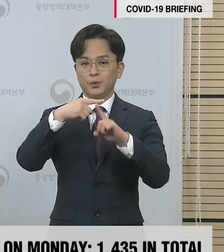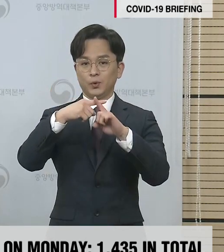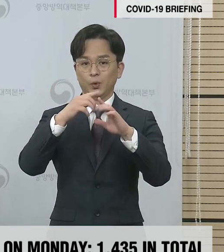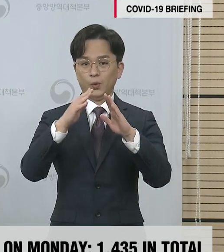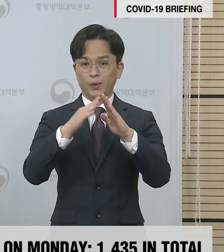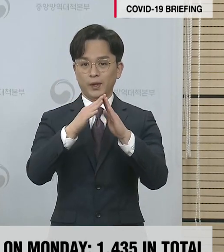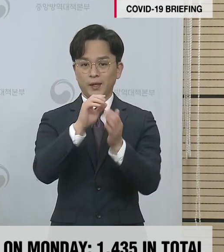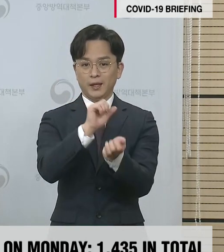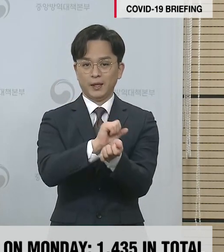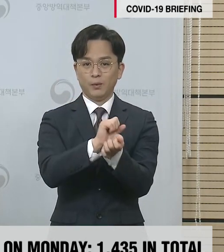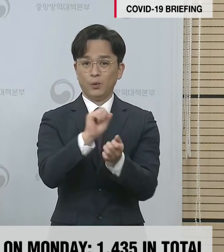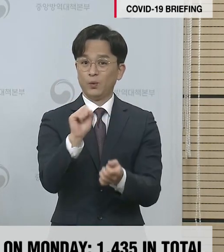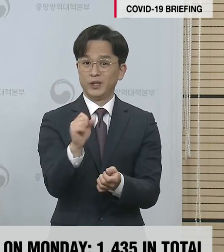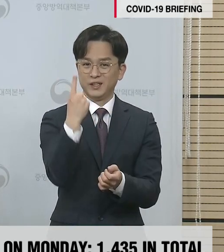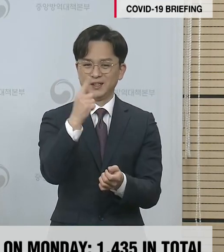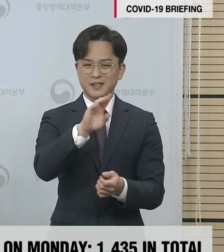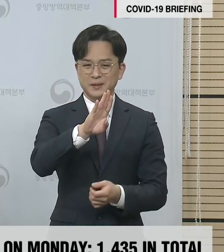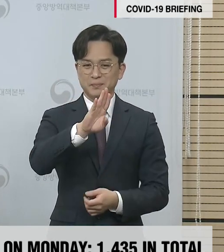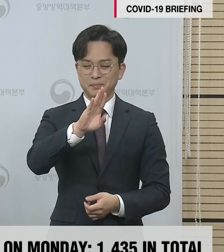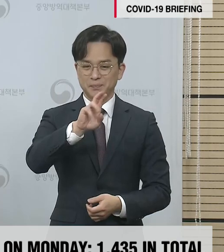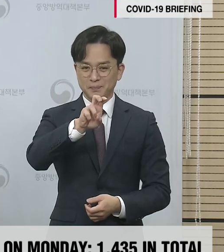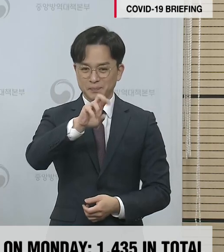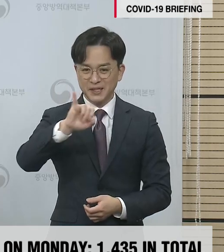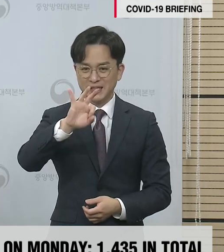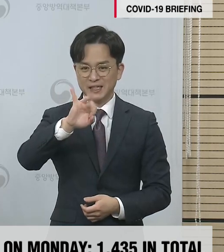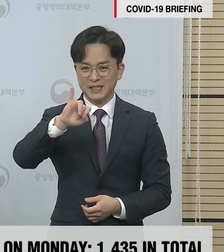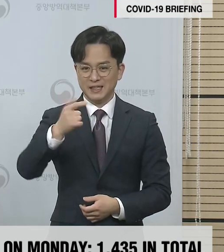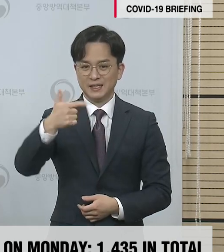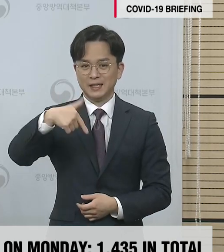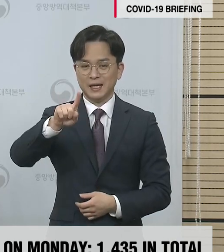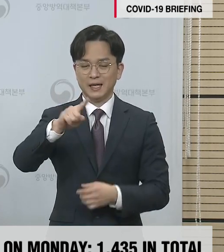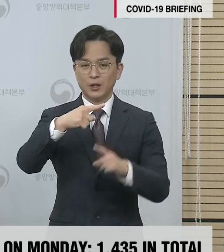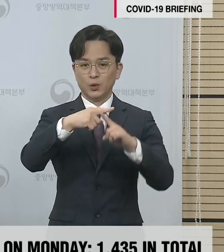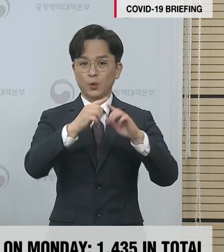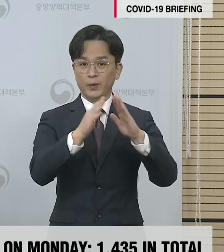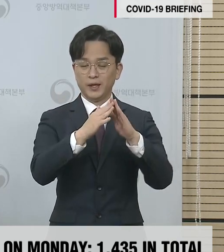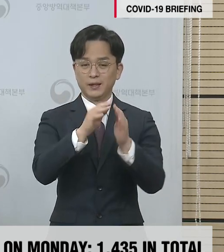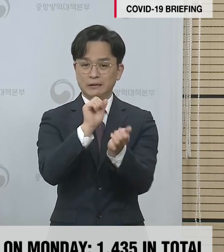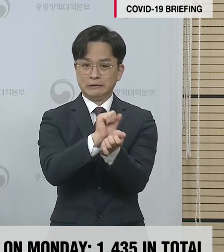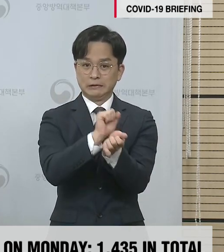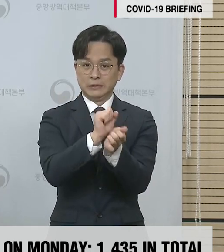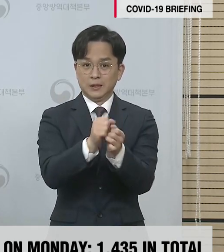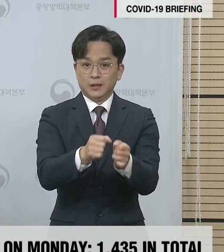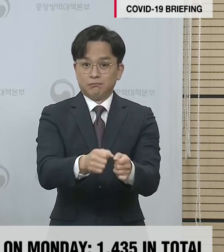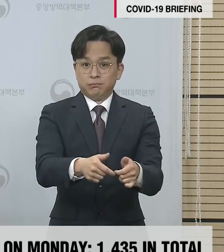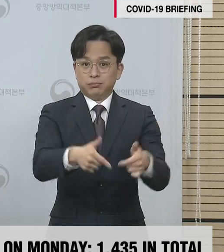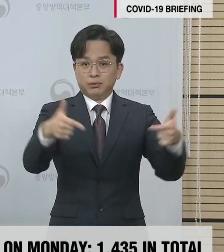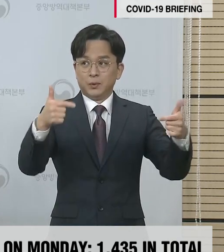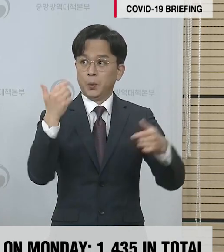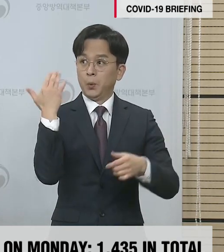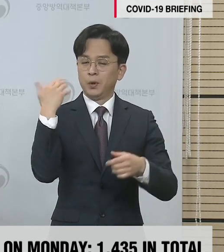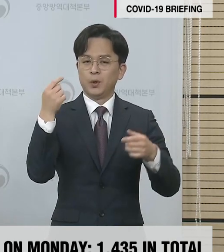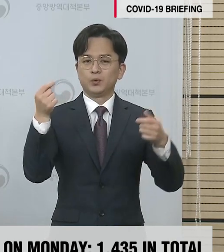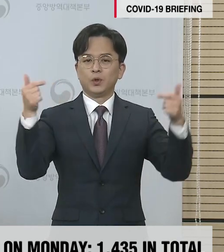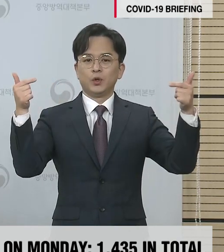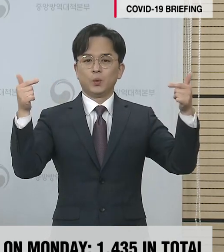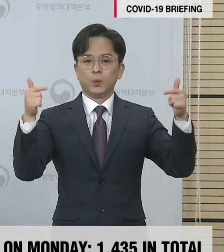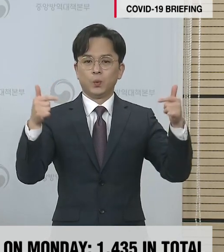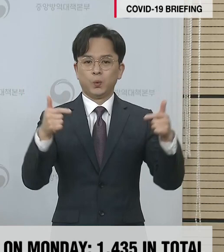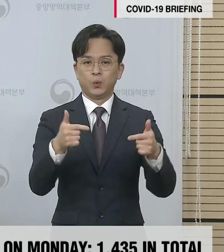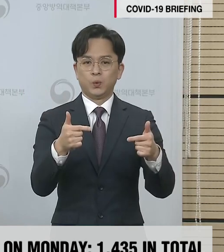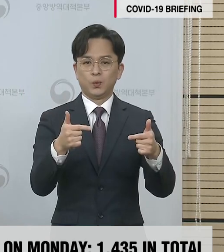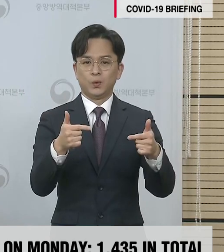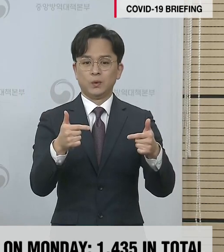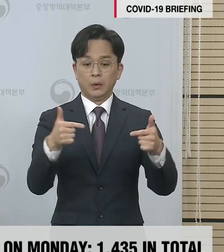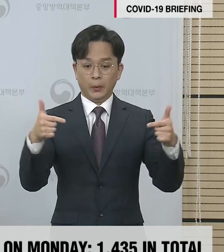And recently, we starting stemming from the non-accredited educational facilities run by the IM Mission Group,